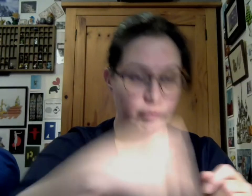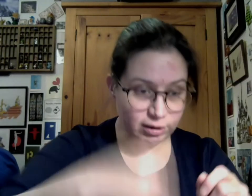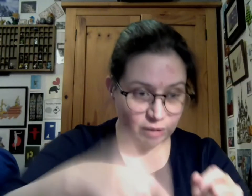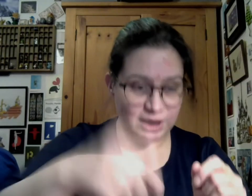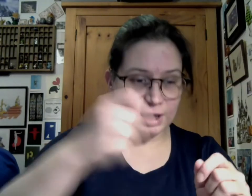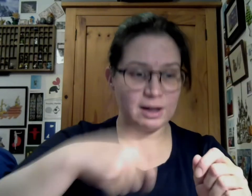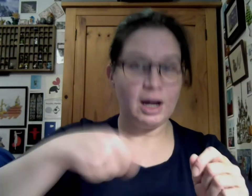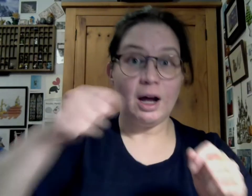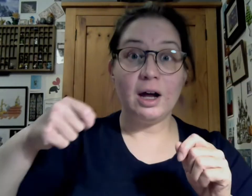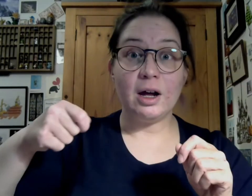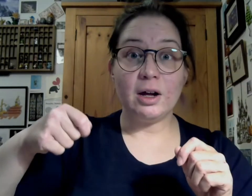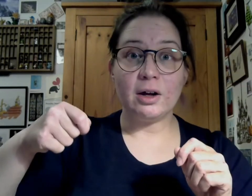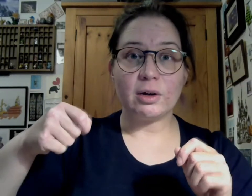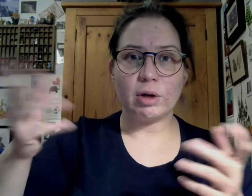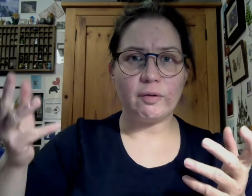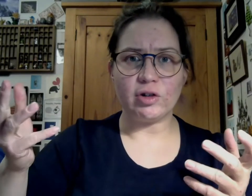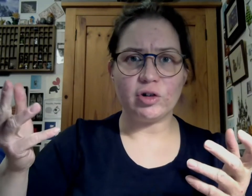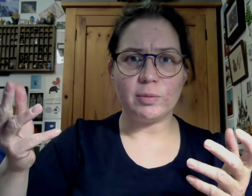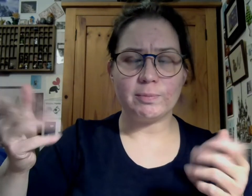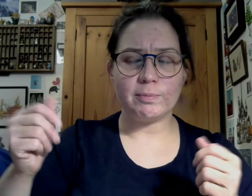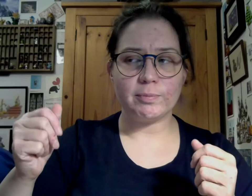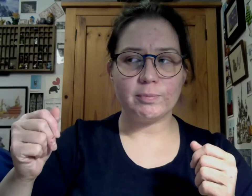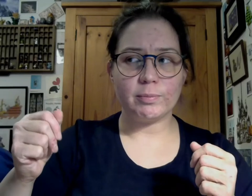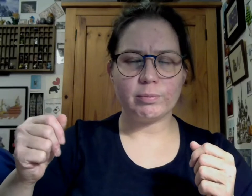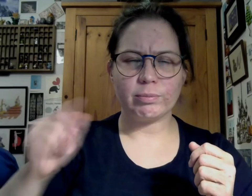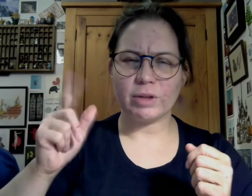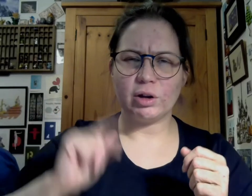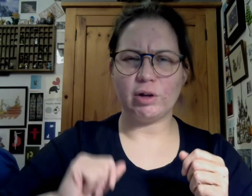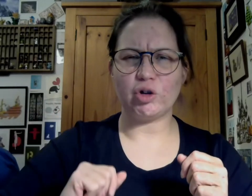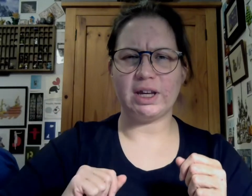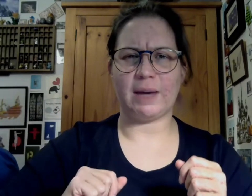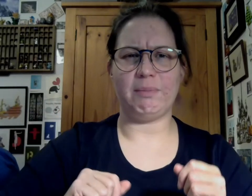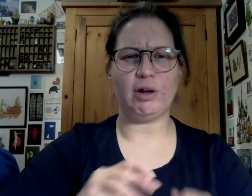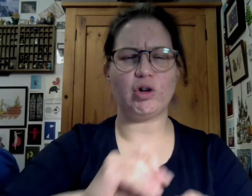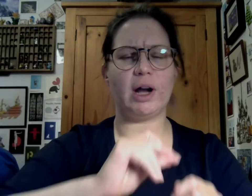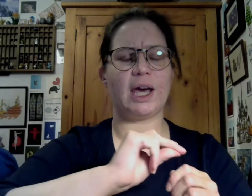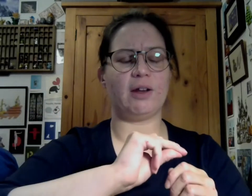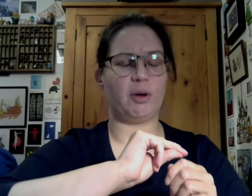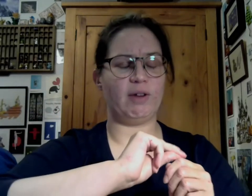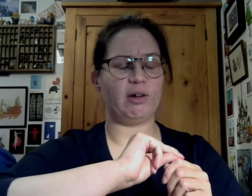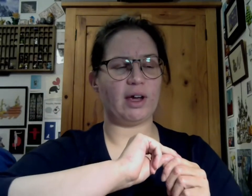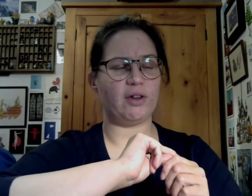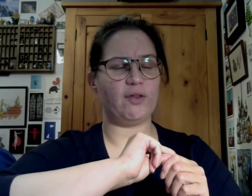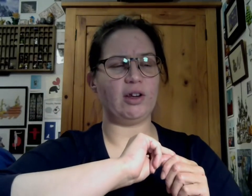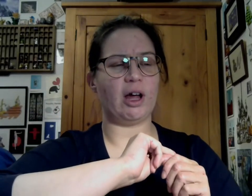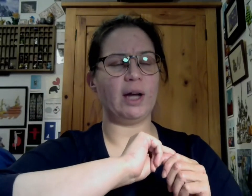Reeled it back in. No fish. He'll try again. He'll try again. So he reeled it at his feet. Line.